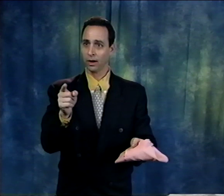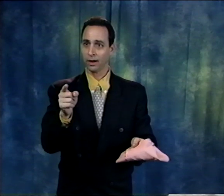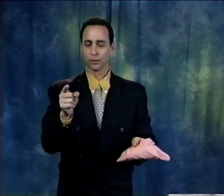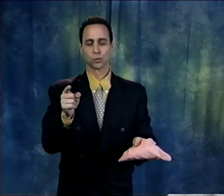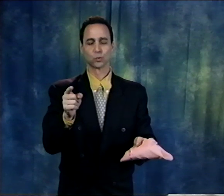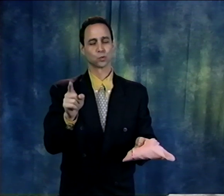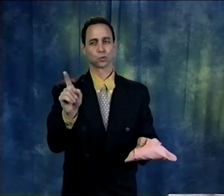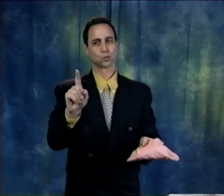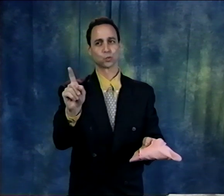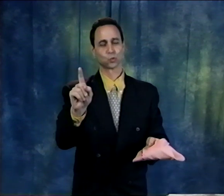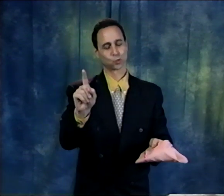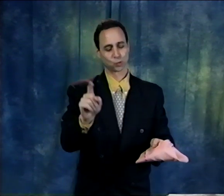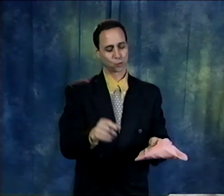You? Oh no.